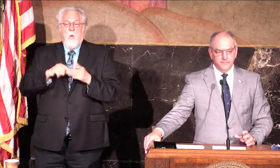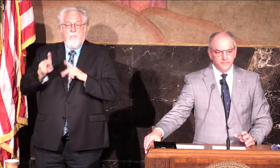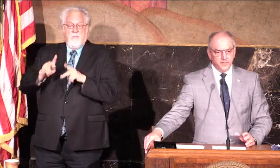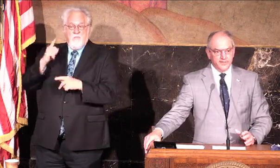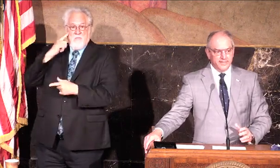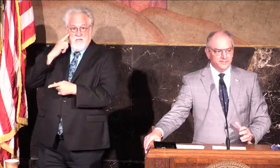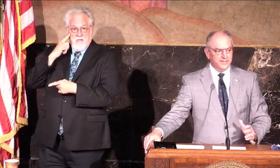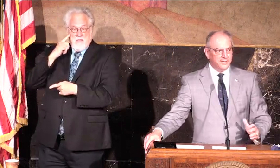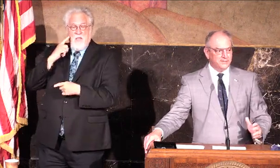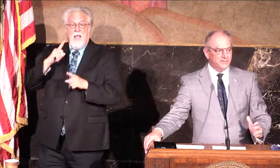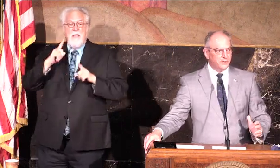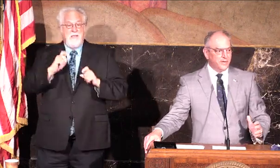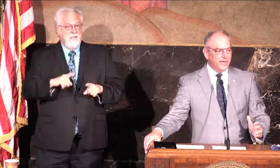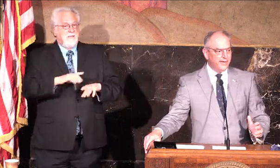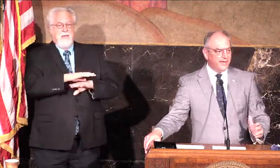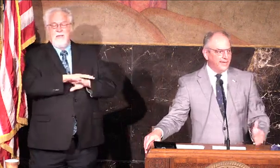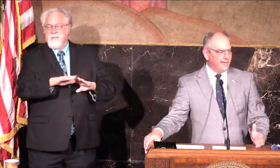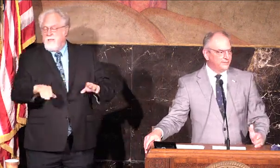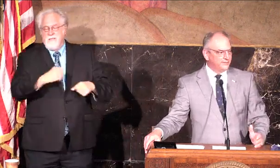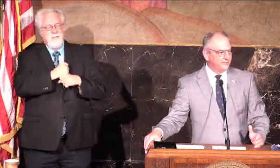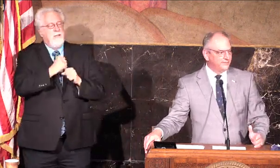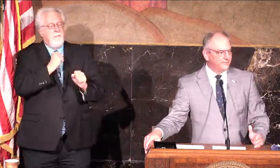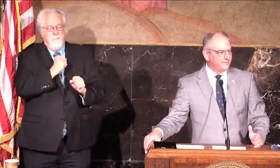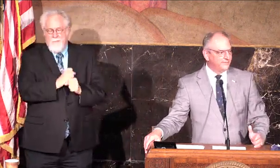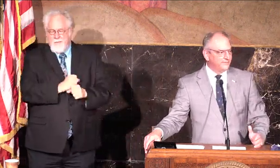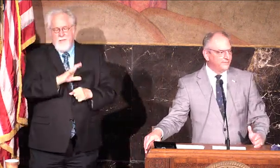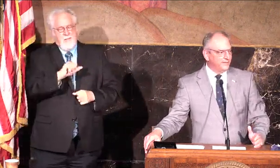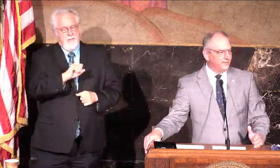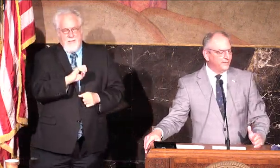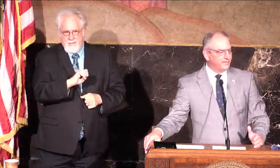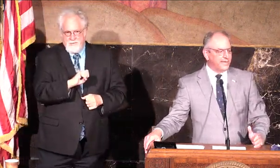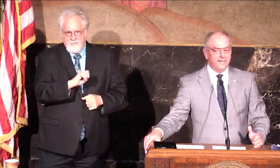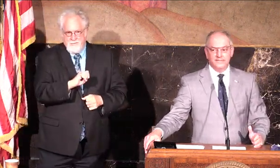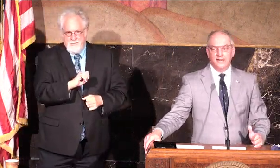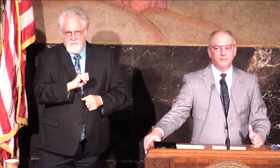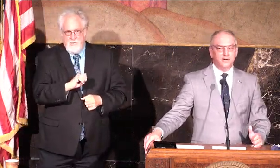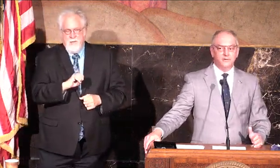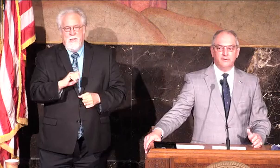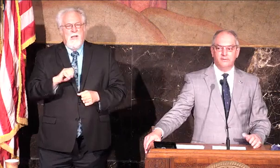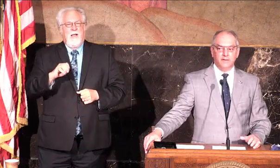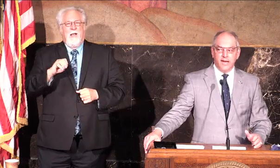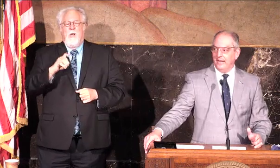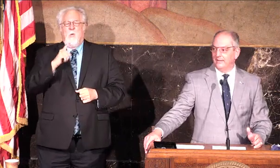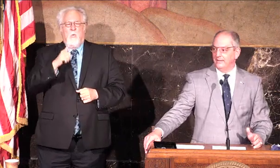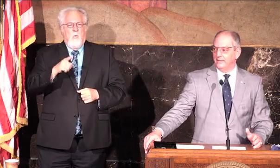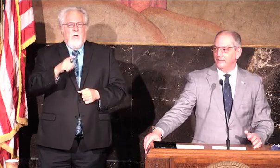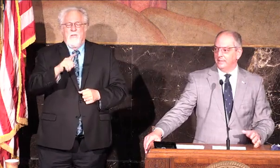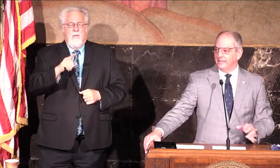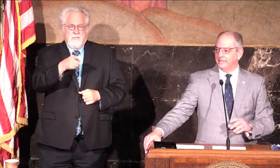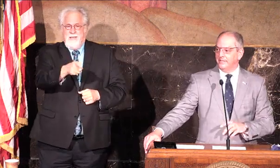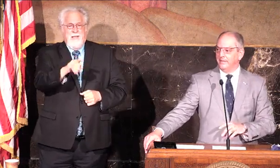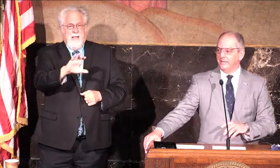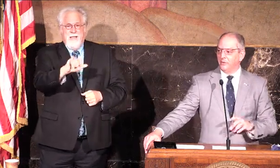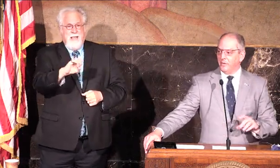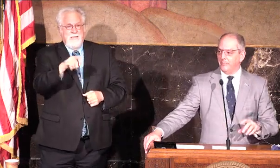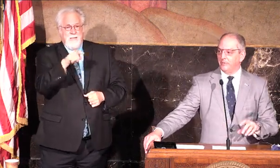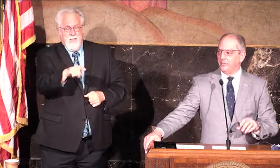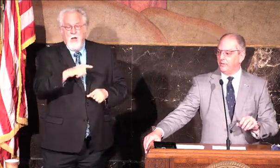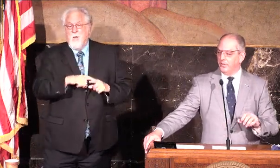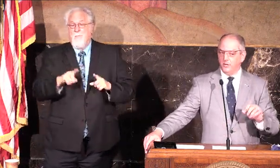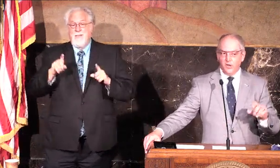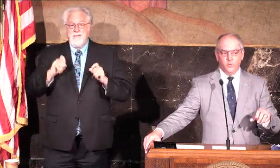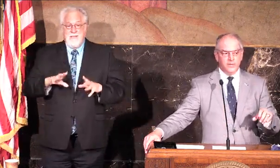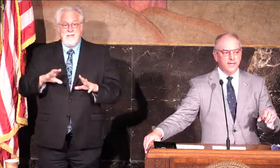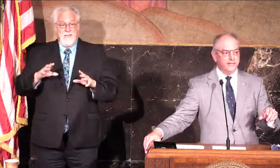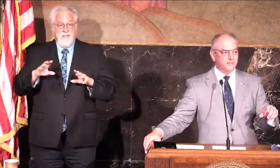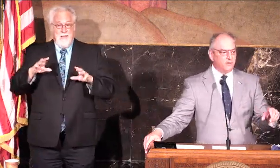believe, testing doesn't create a case. There's a case out there or not, but testing gives you an